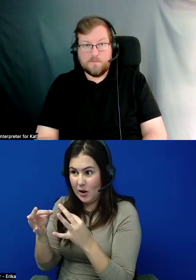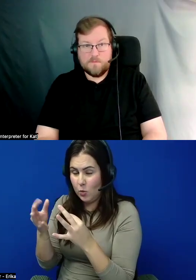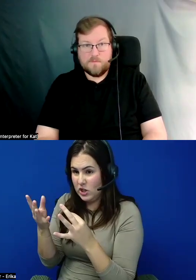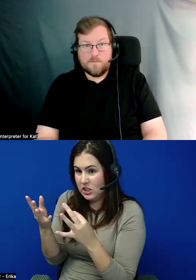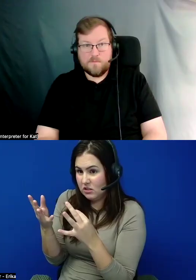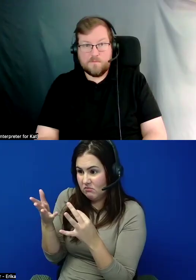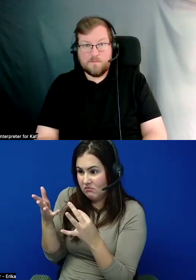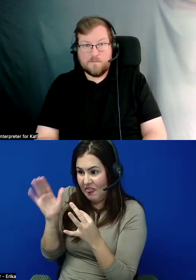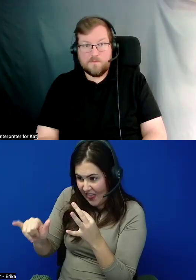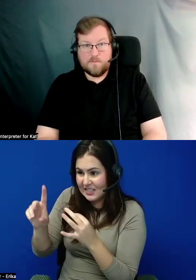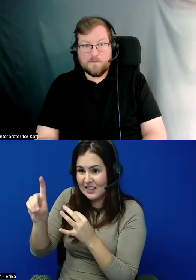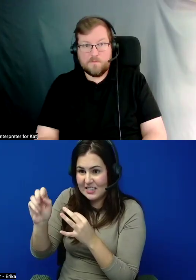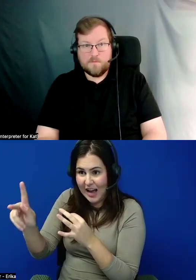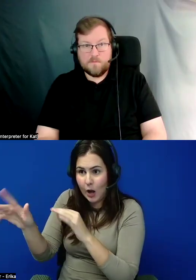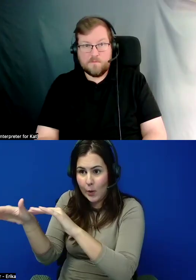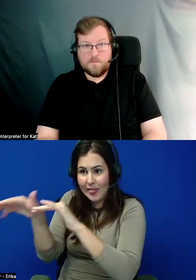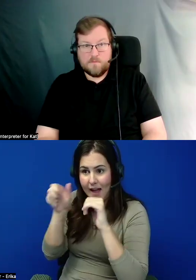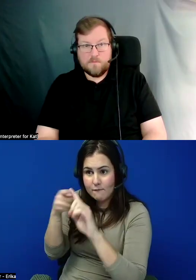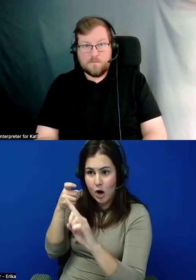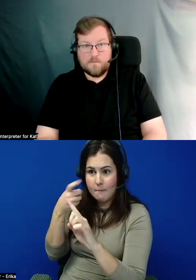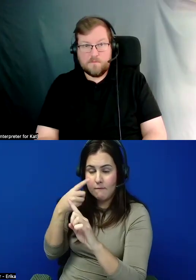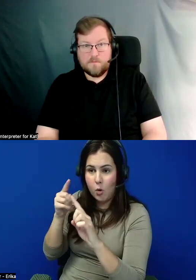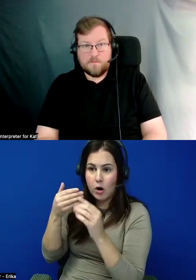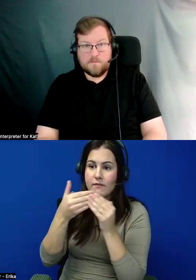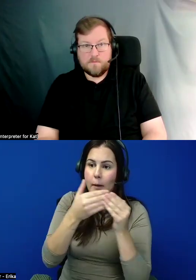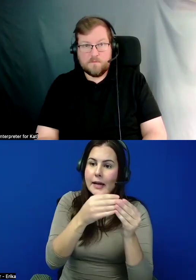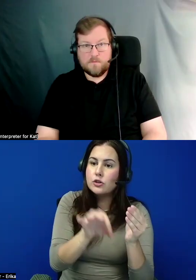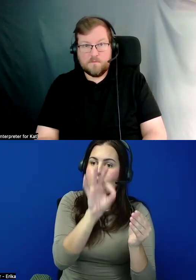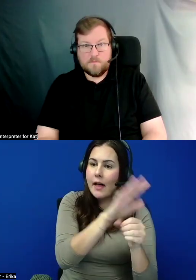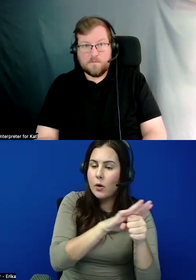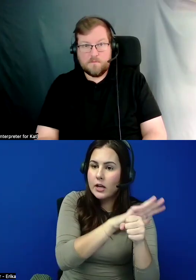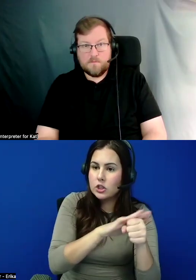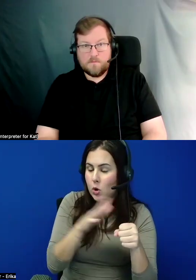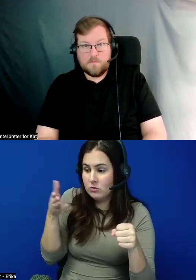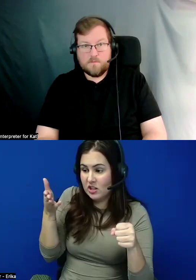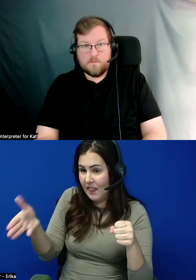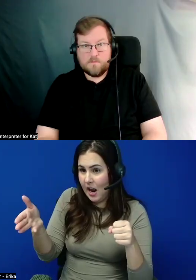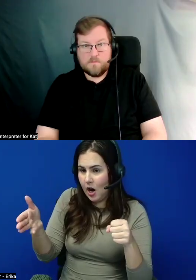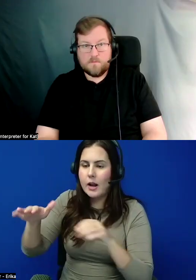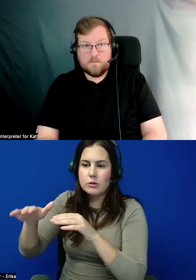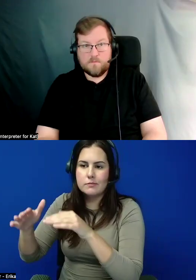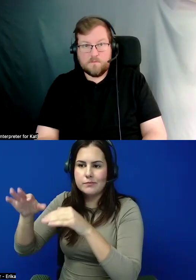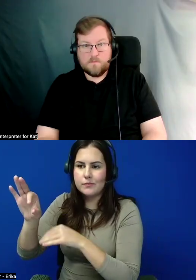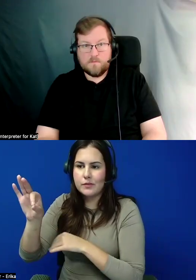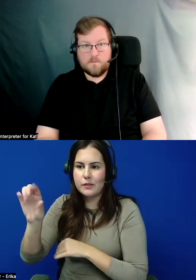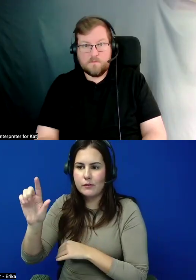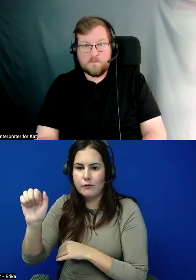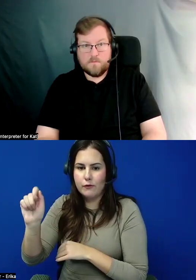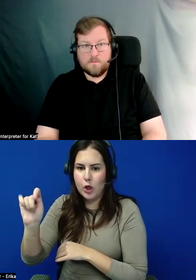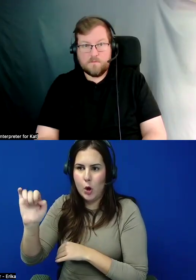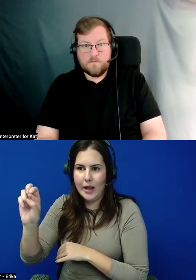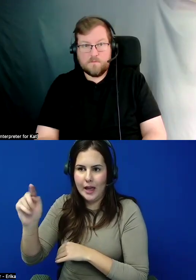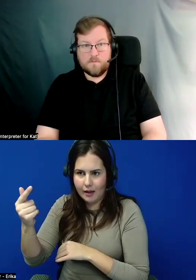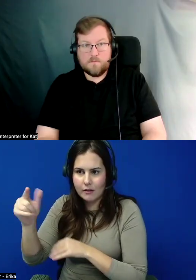from most days to go scout. Um, and it's floating because a lot of things there are floating. But I was trying to find it on